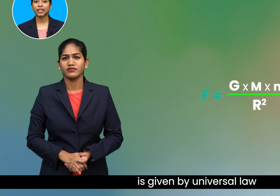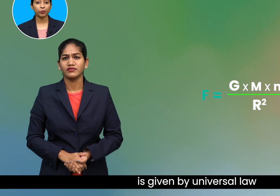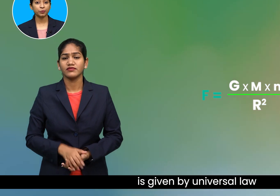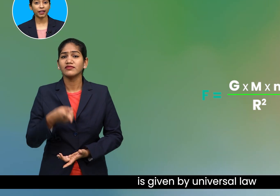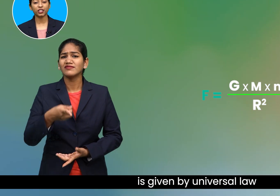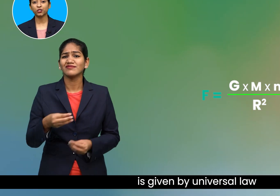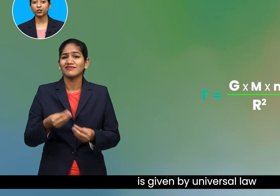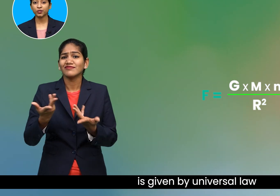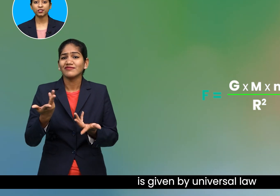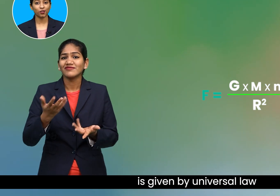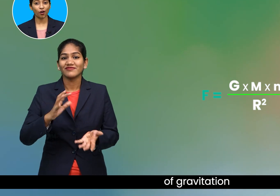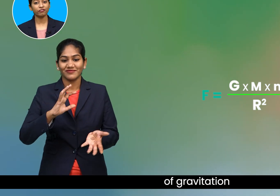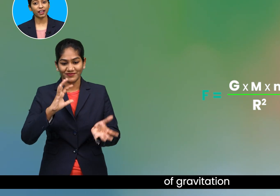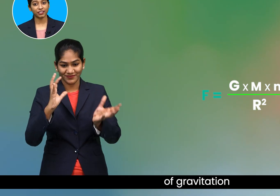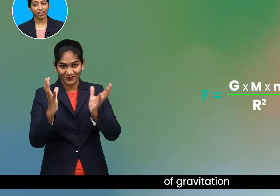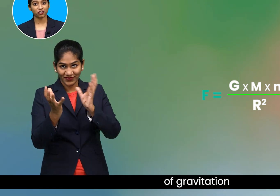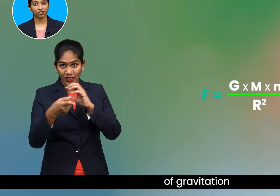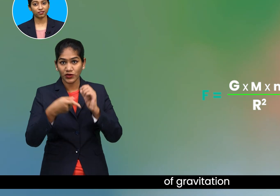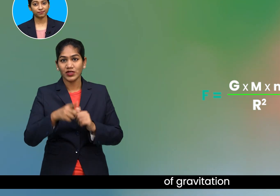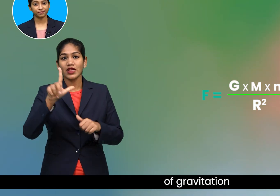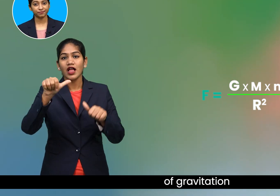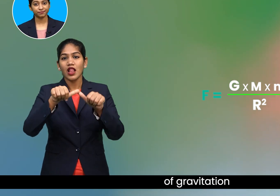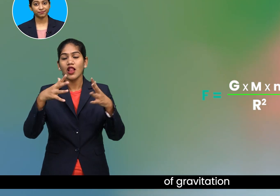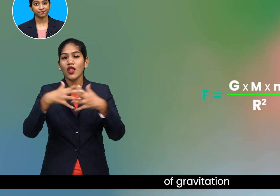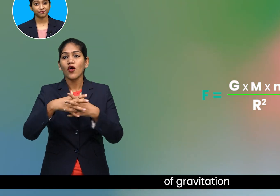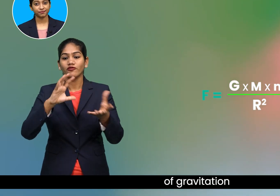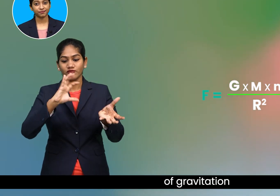is given by the universal law of gravitation.